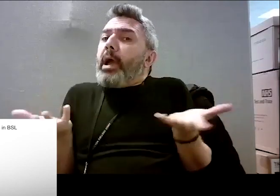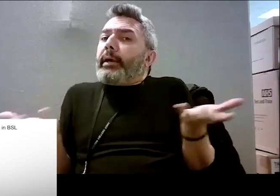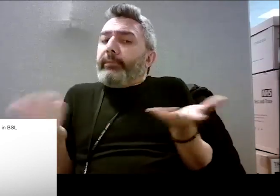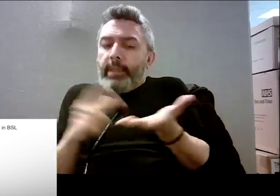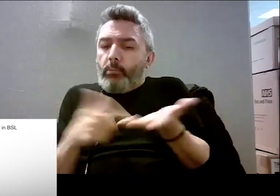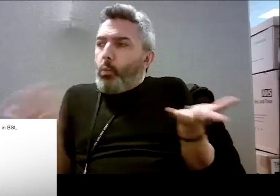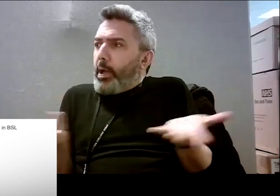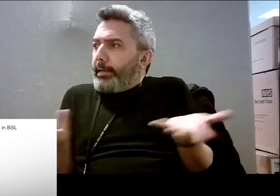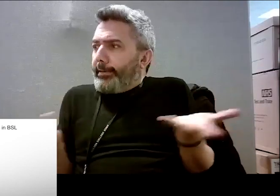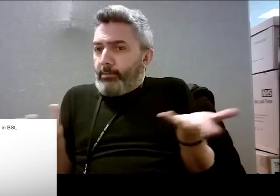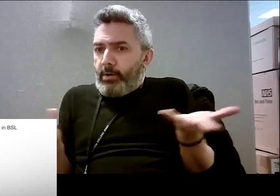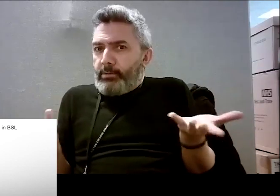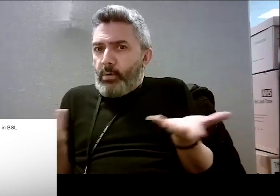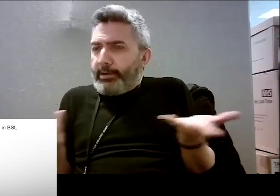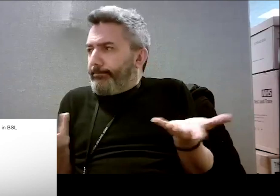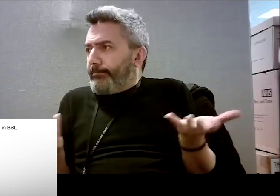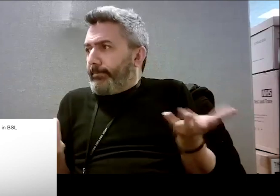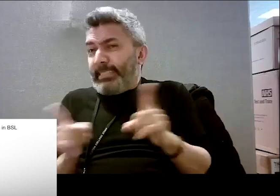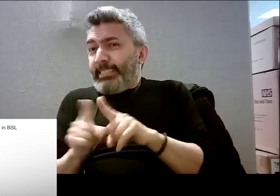You live where? So this is a sign for where.